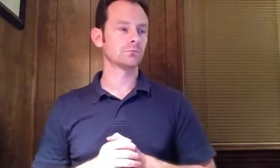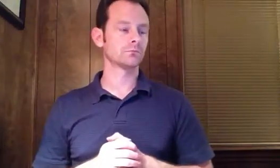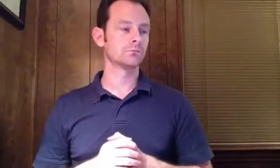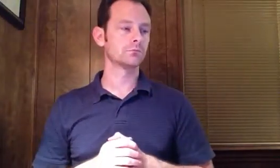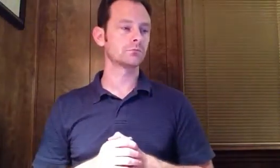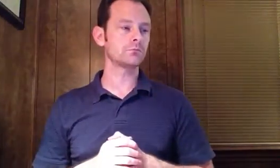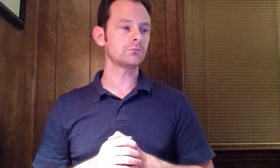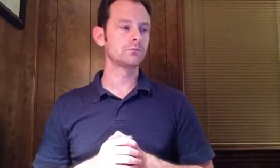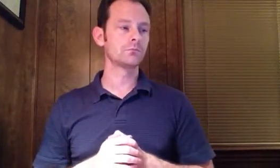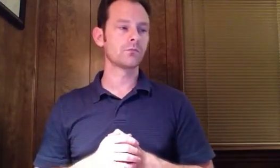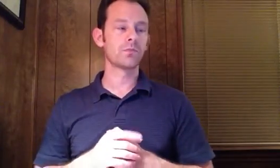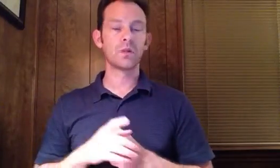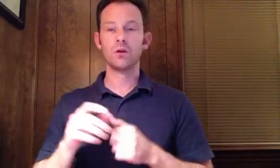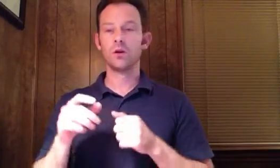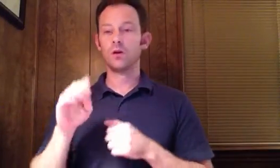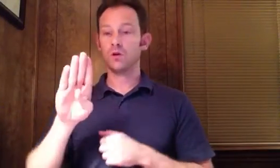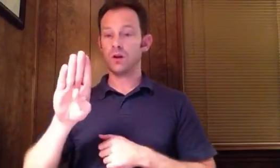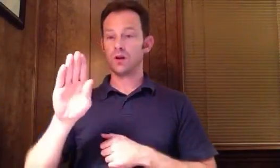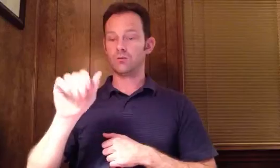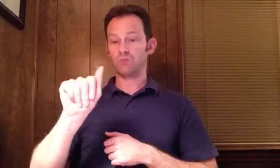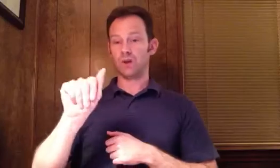elements or they could be smaller molecules.